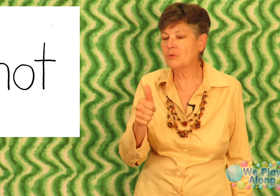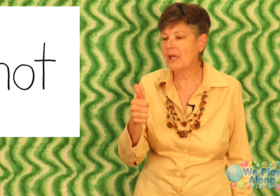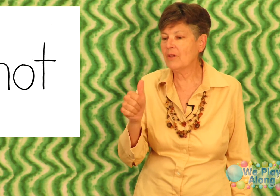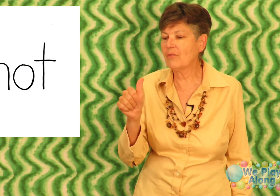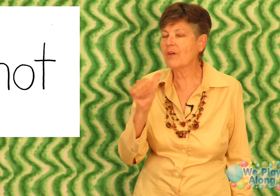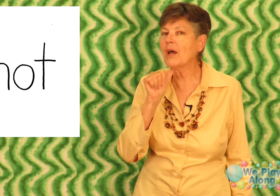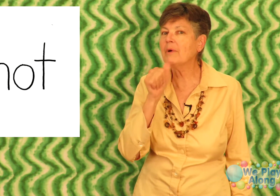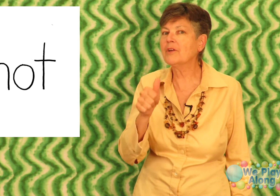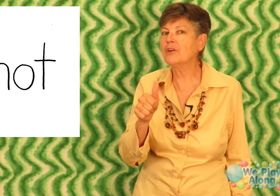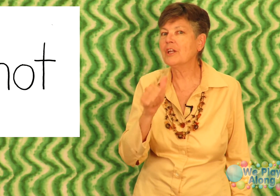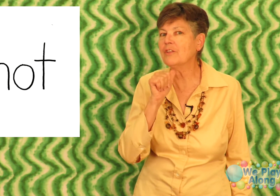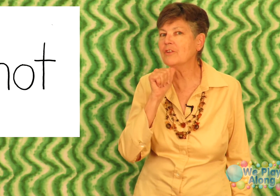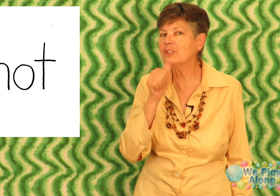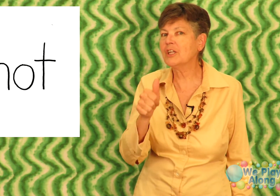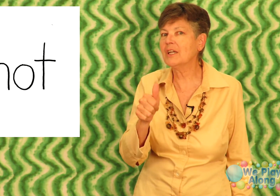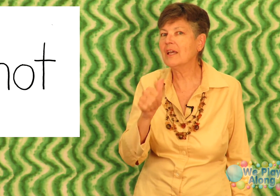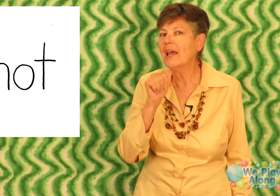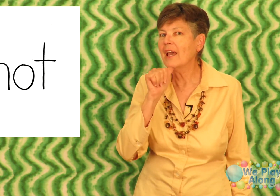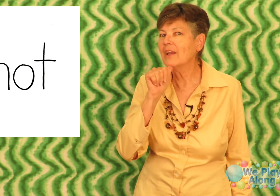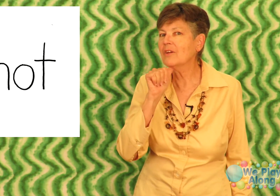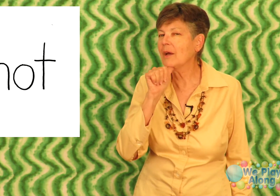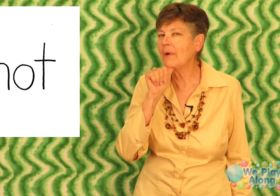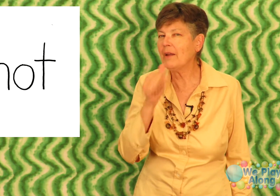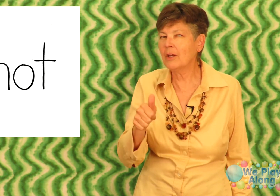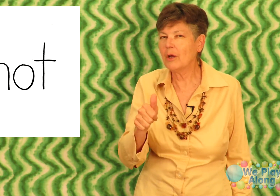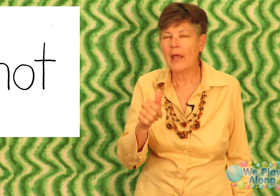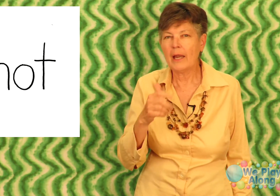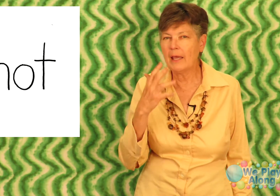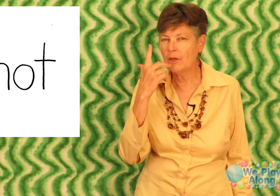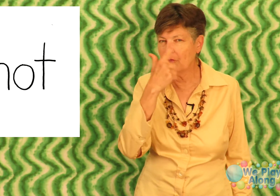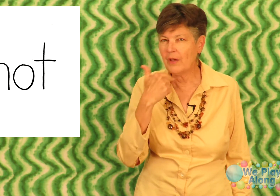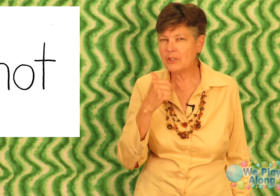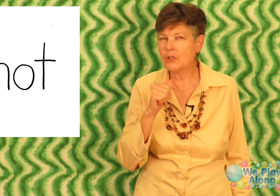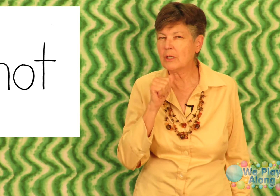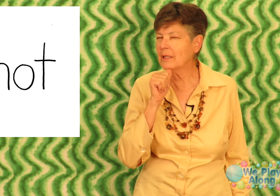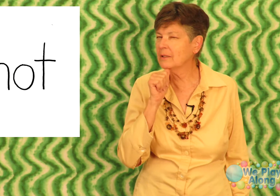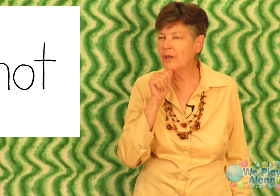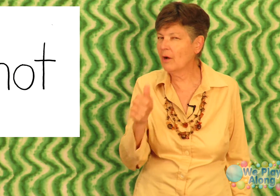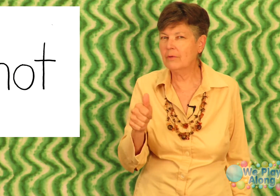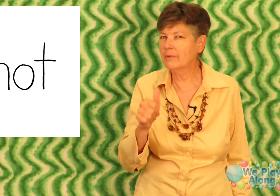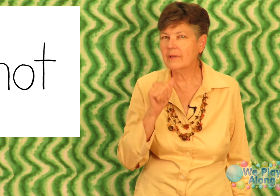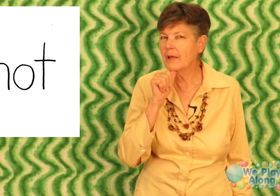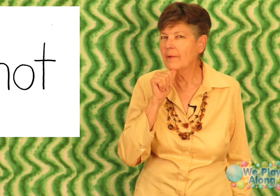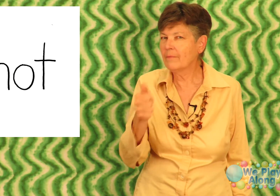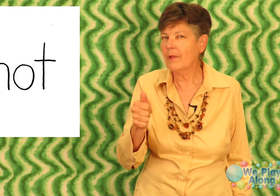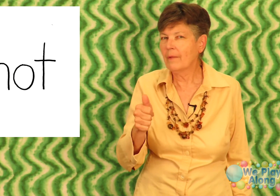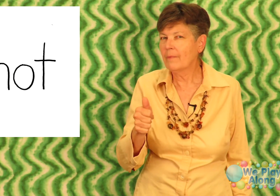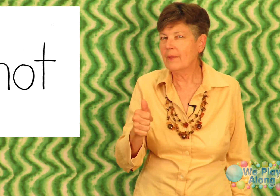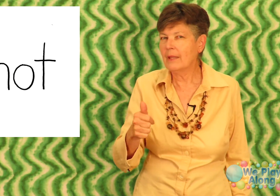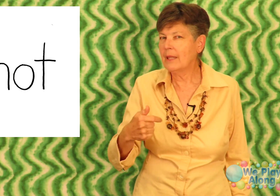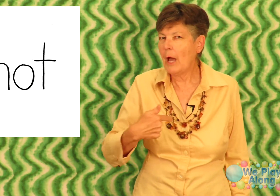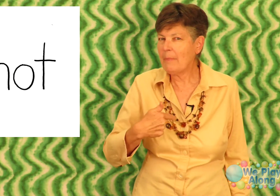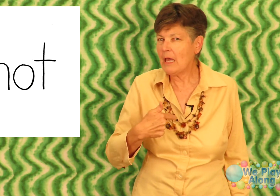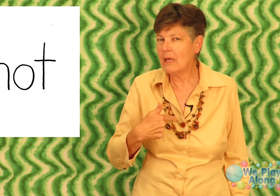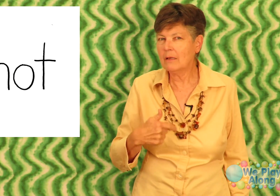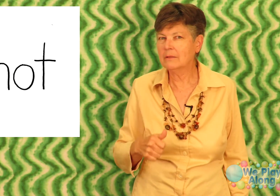take your thumb underneath your chin and you come out here. And again, your face just got, no, not me,